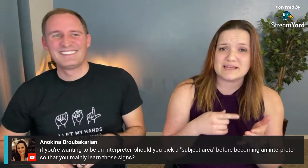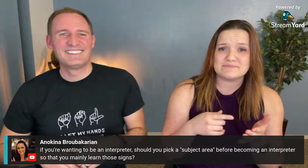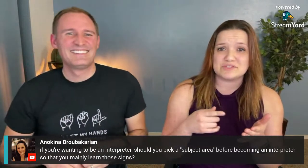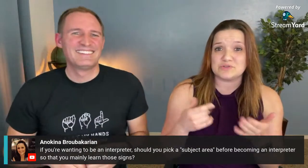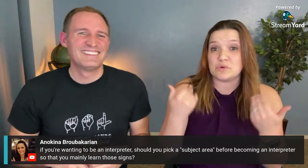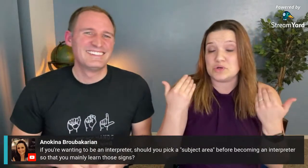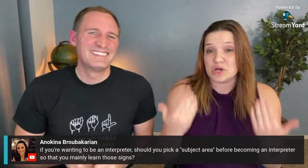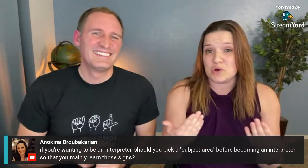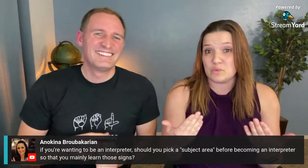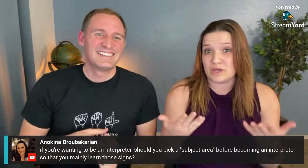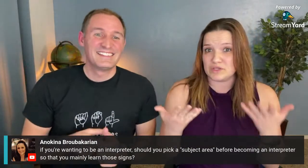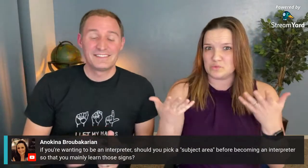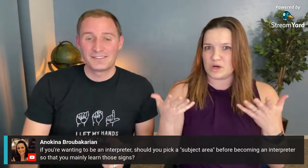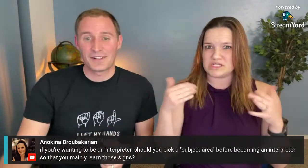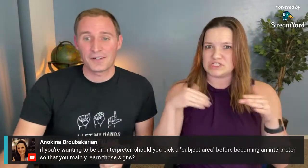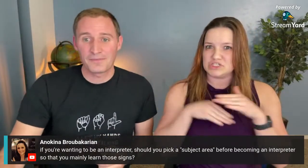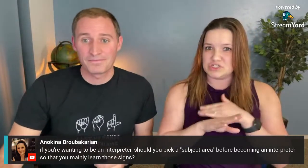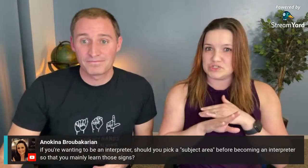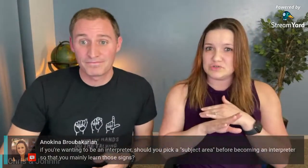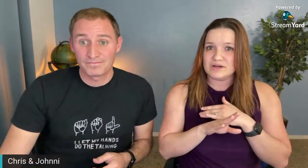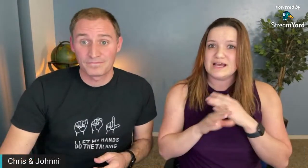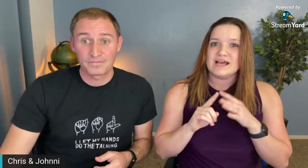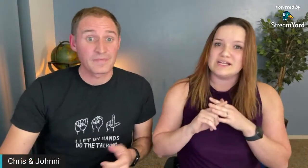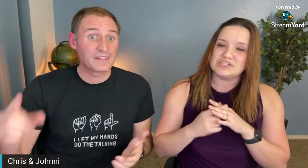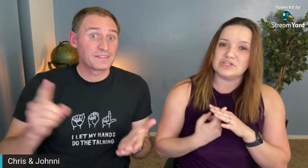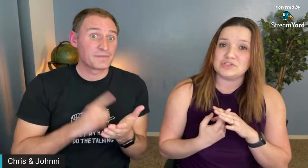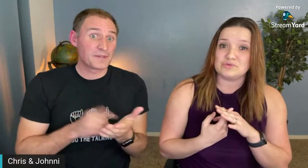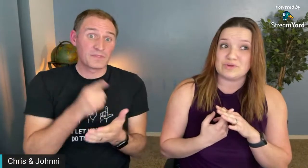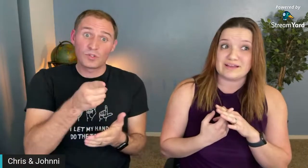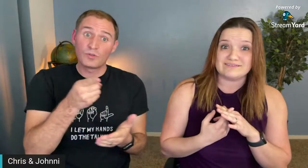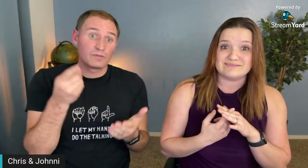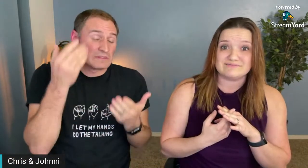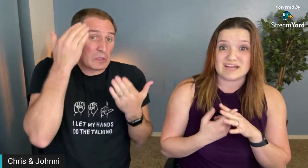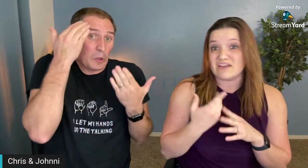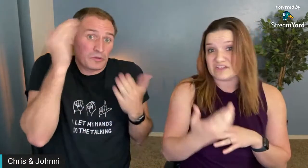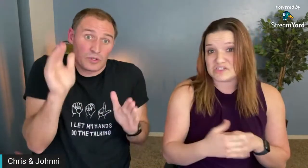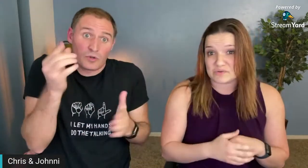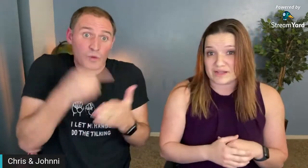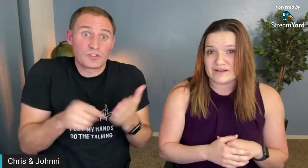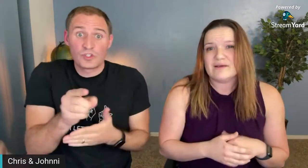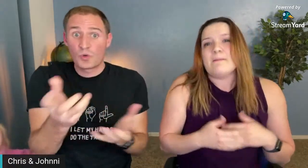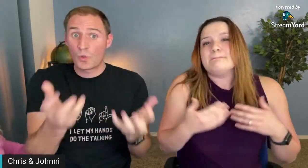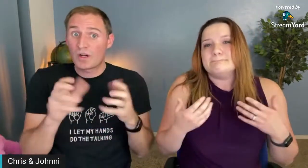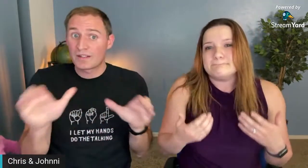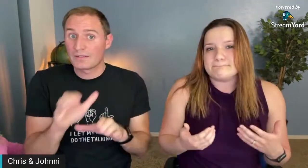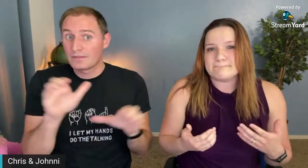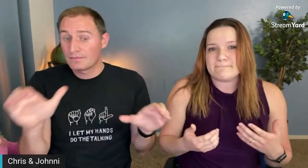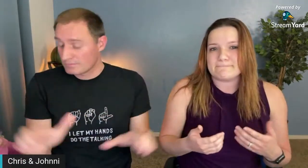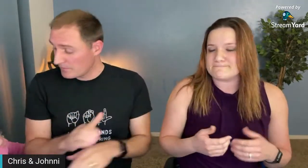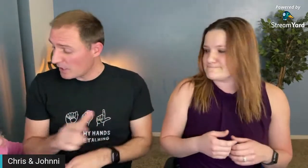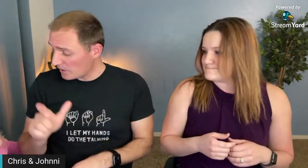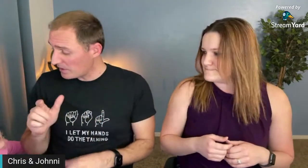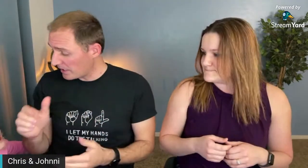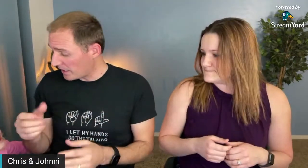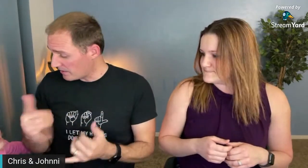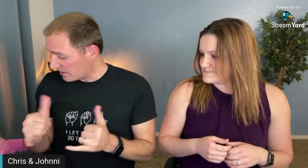Sometimes you don't know what you want to do until you dive into it. Yeah, we can play hide and seek